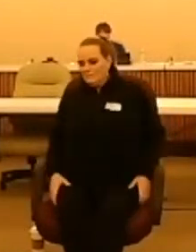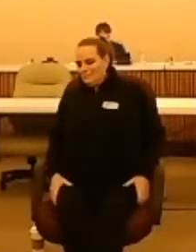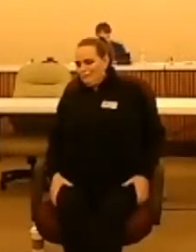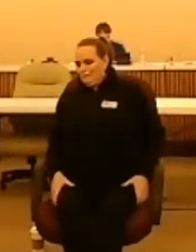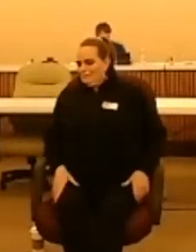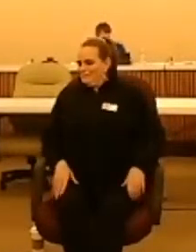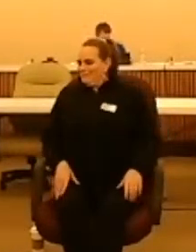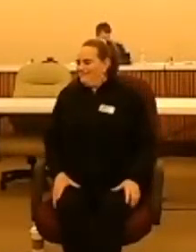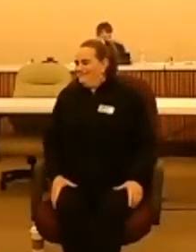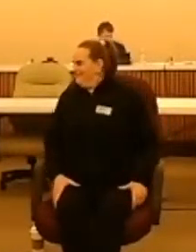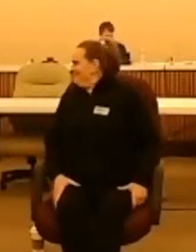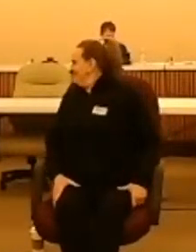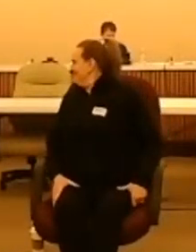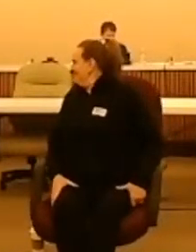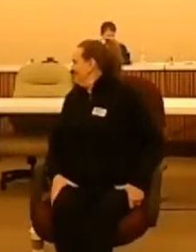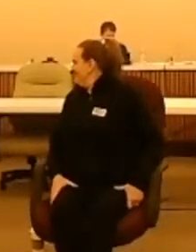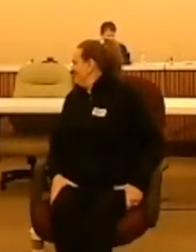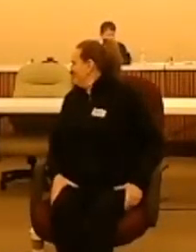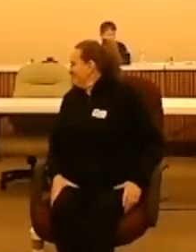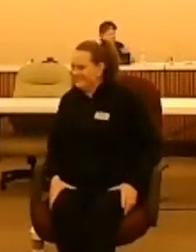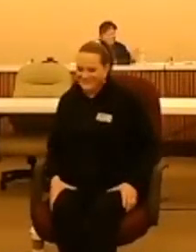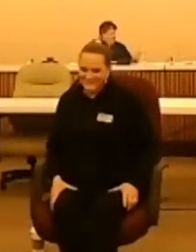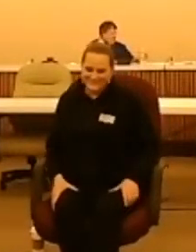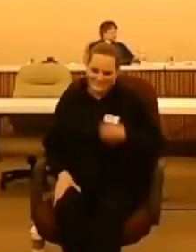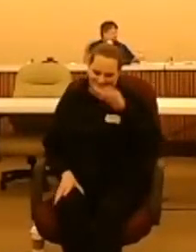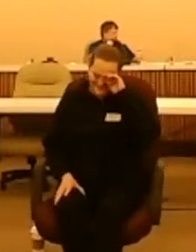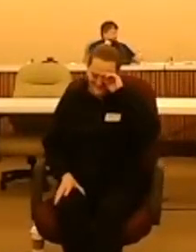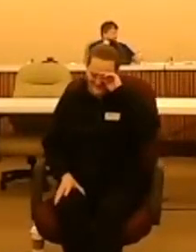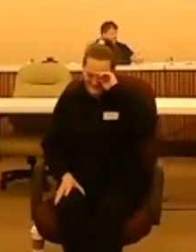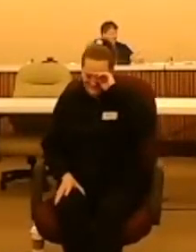Need mine? Yeah, I do. Here we go.